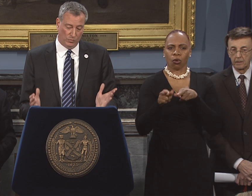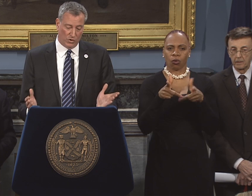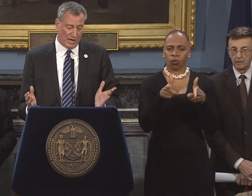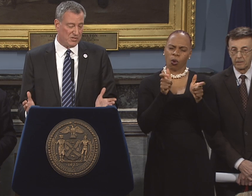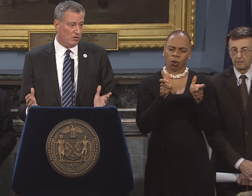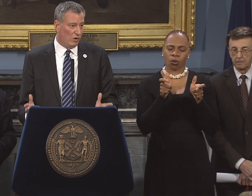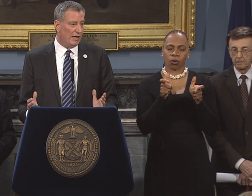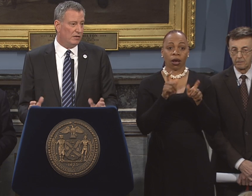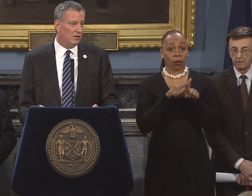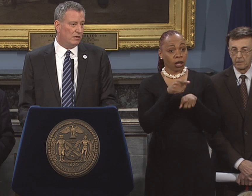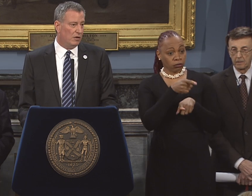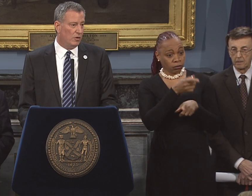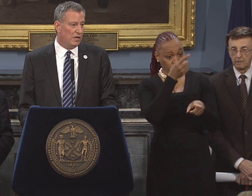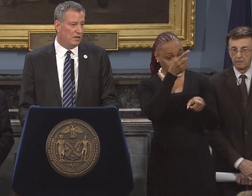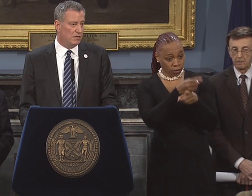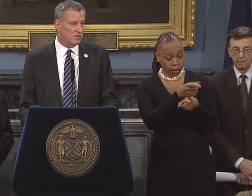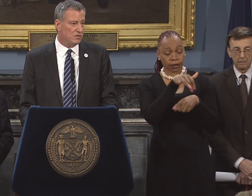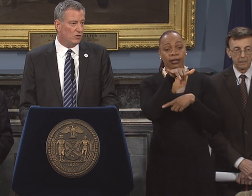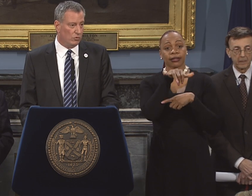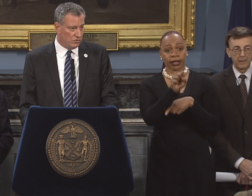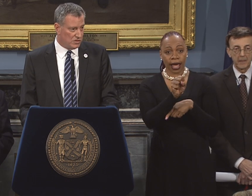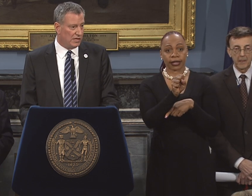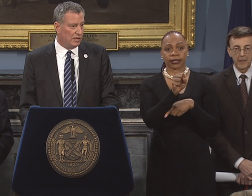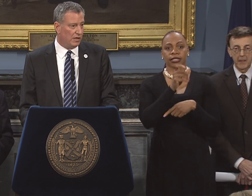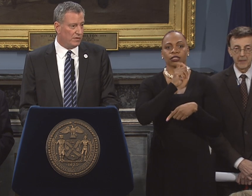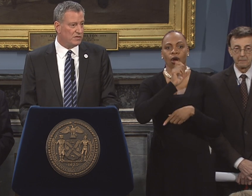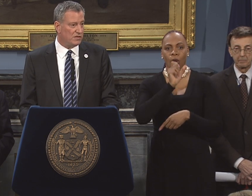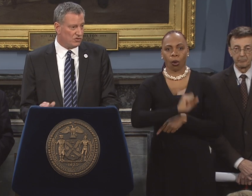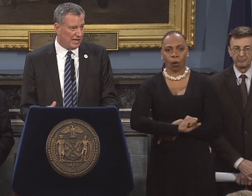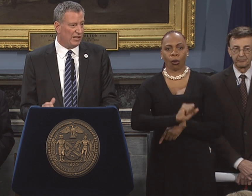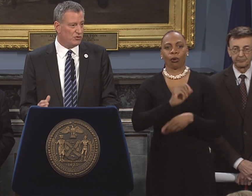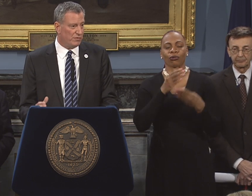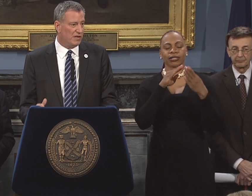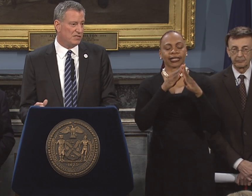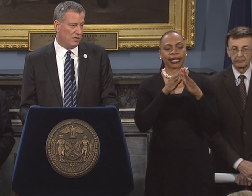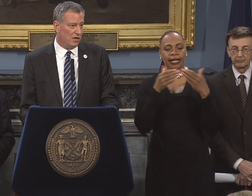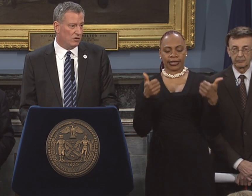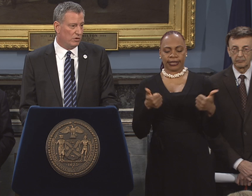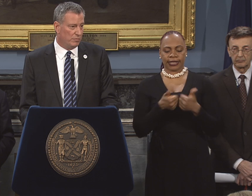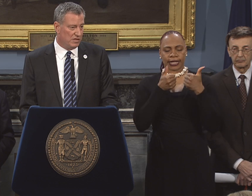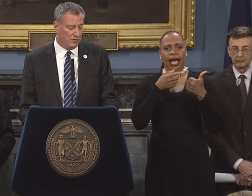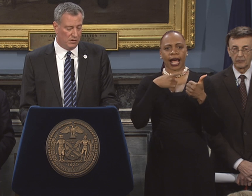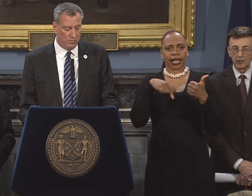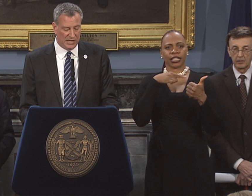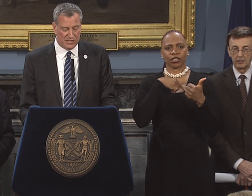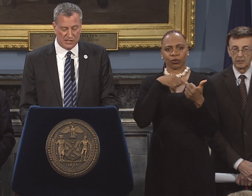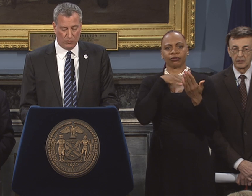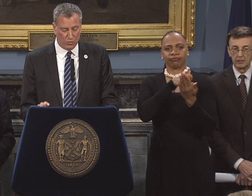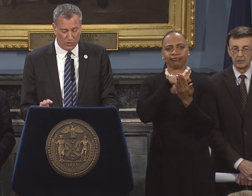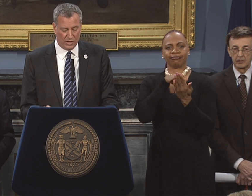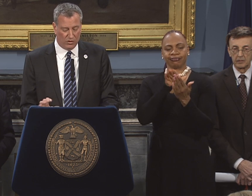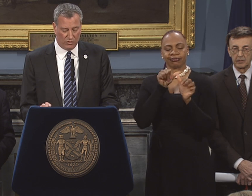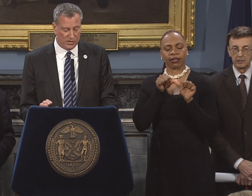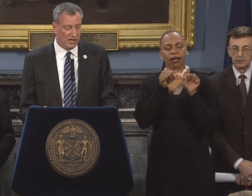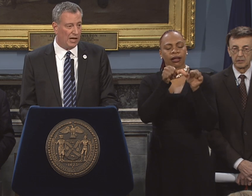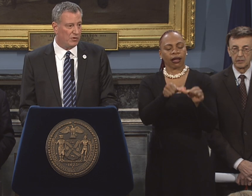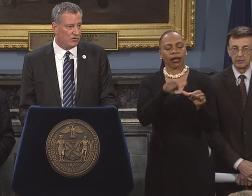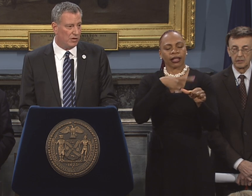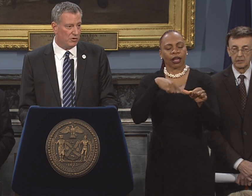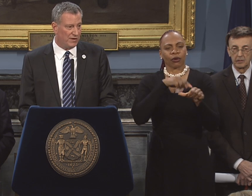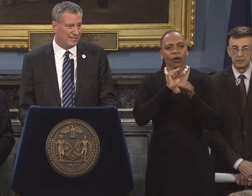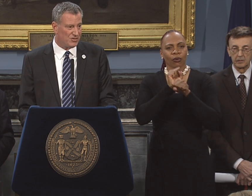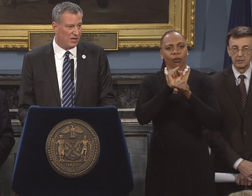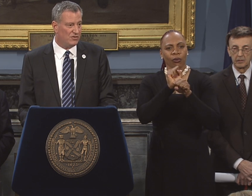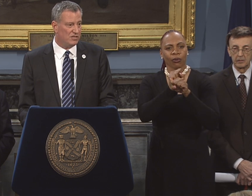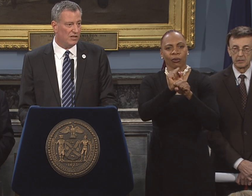But you're absolutely right. You know, this is an older city, and this is a challenge we face on an ongoing basis, and we're working all the time to